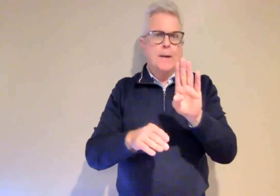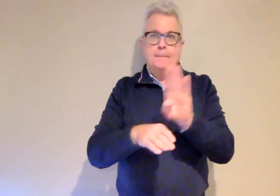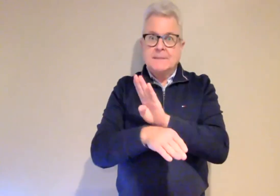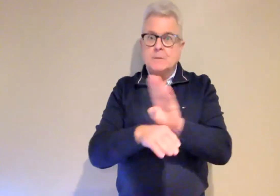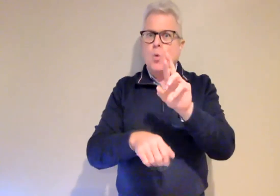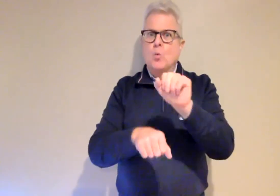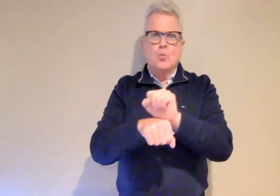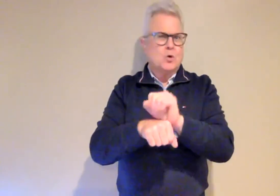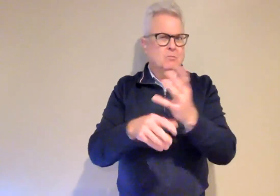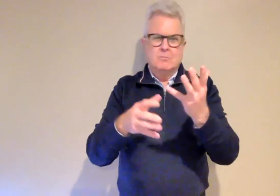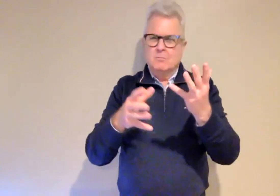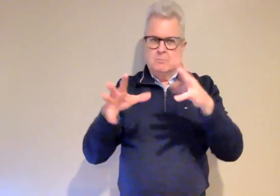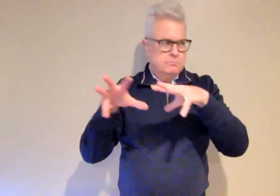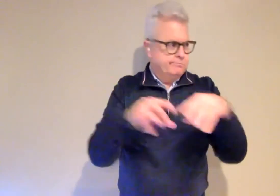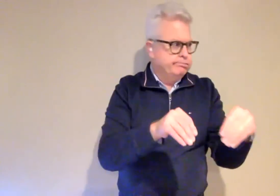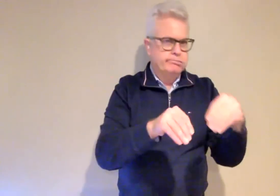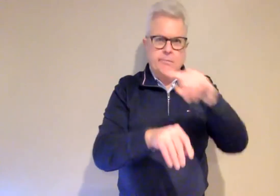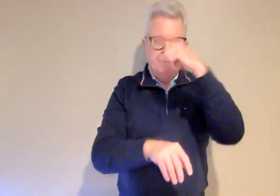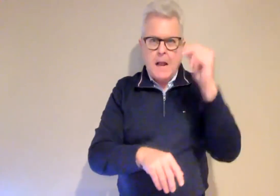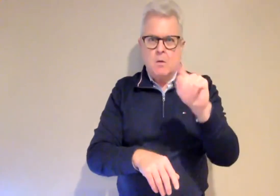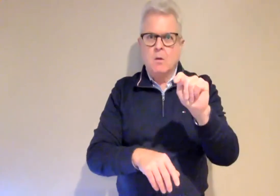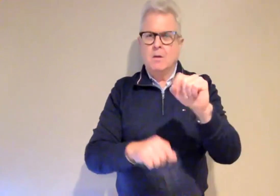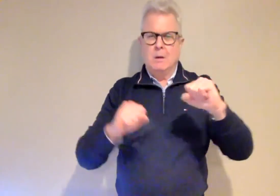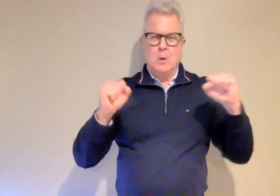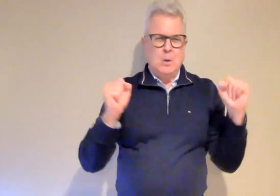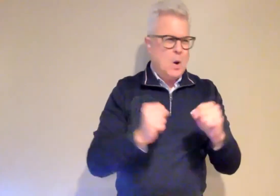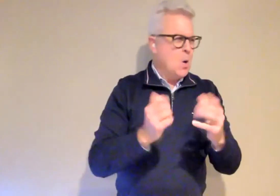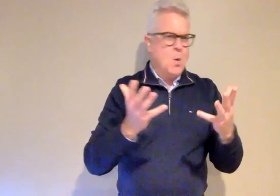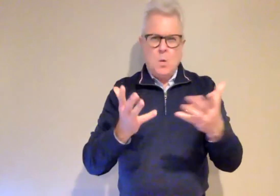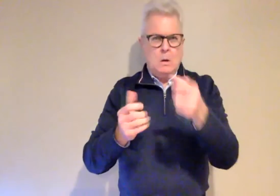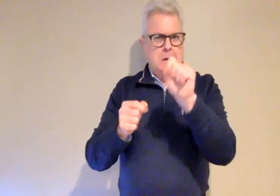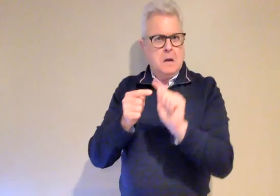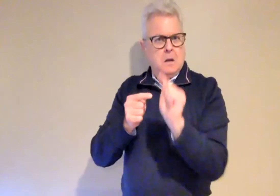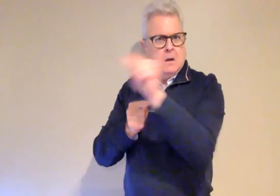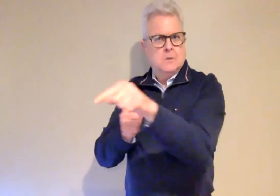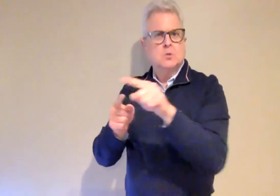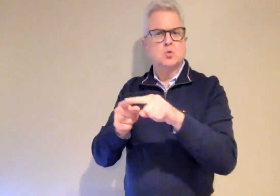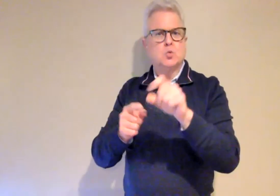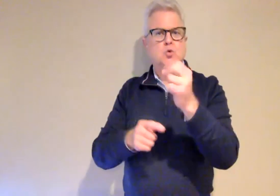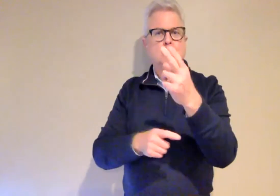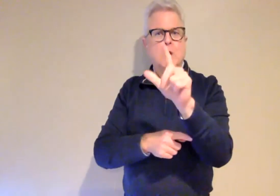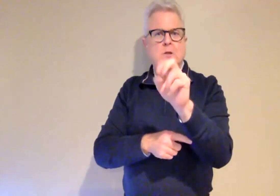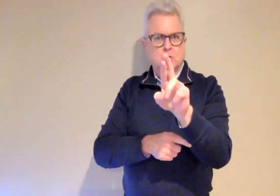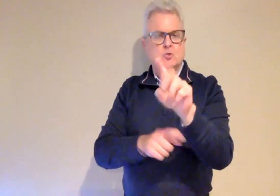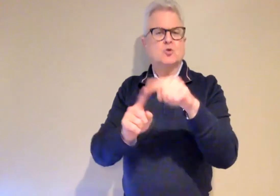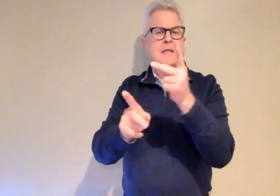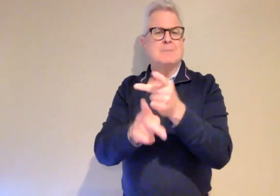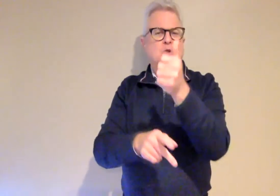heat. So for example, if your home should suffer from an outage and you have no heat, you can go to these